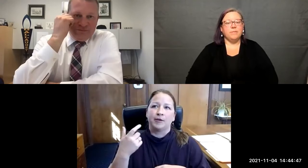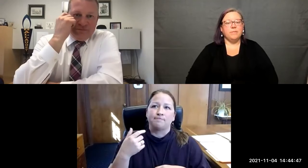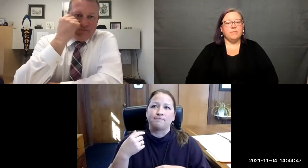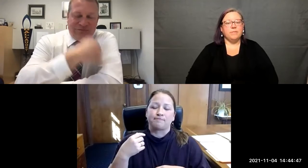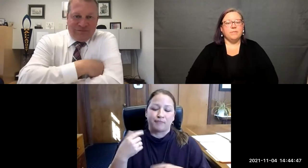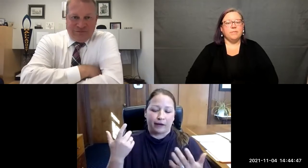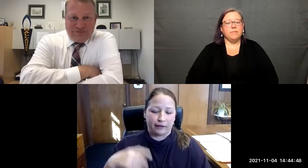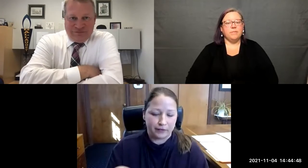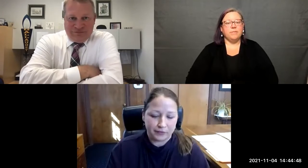perspective.